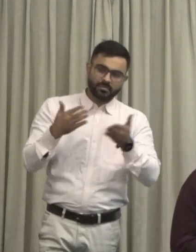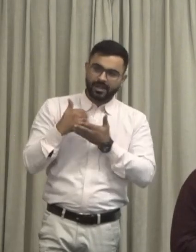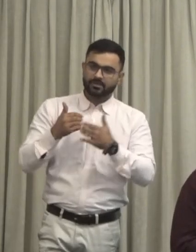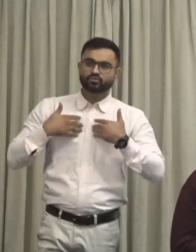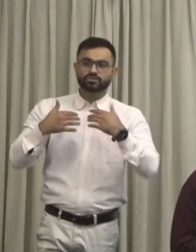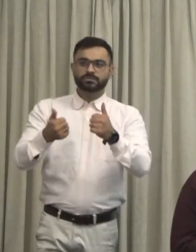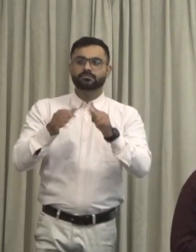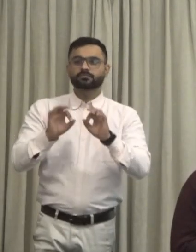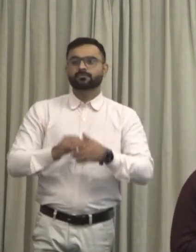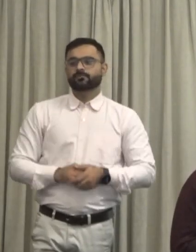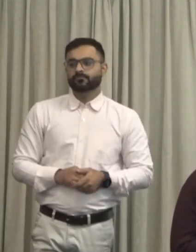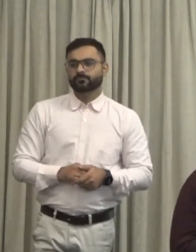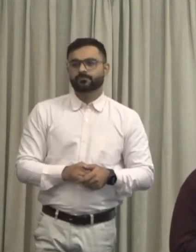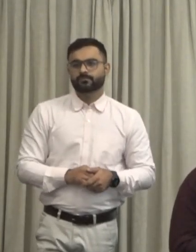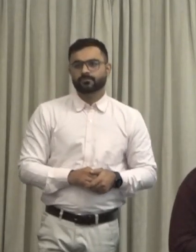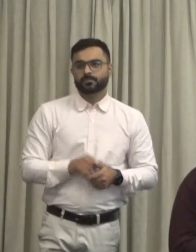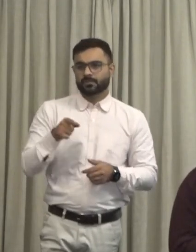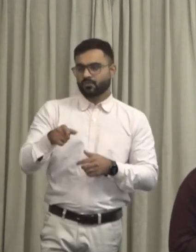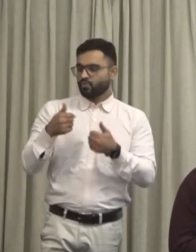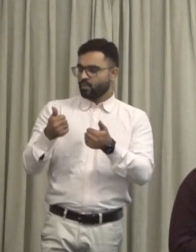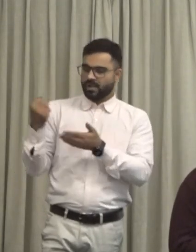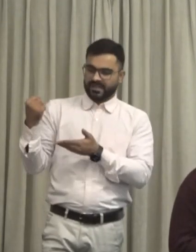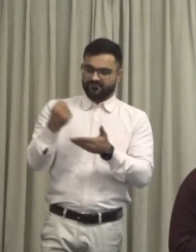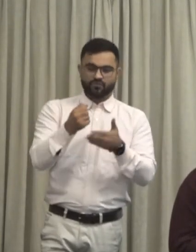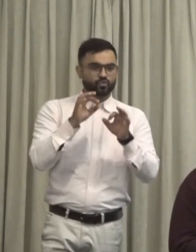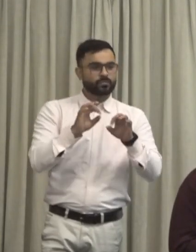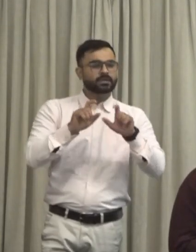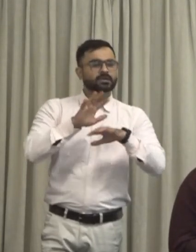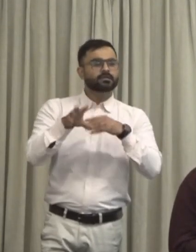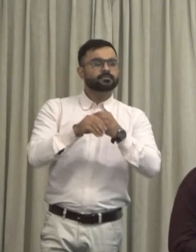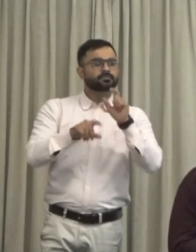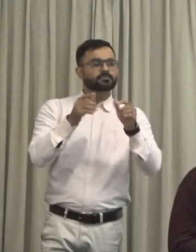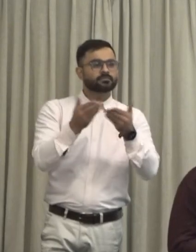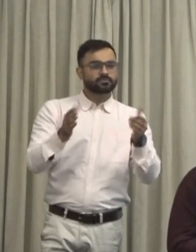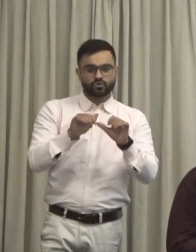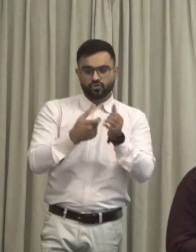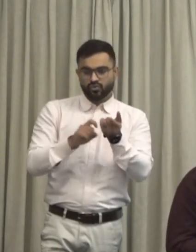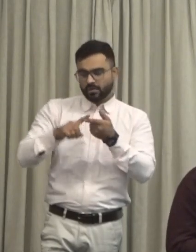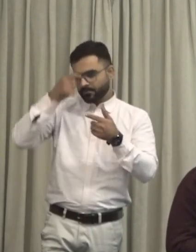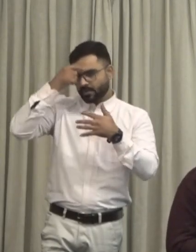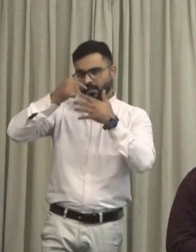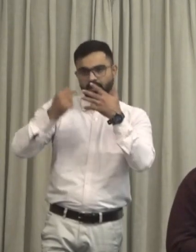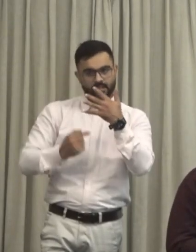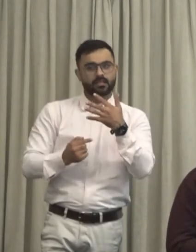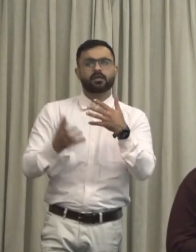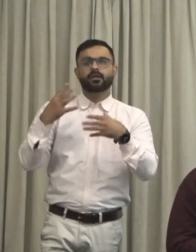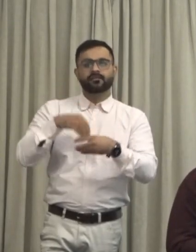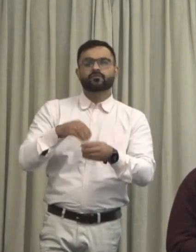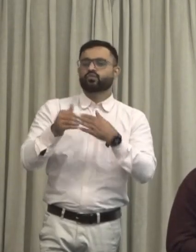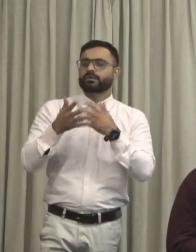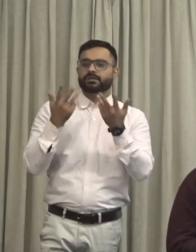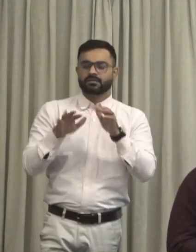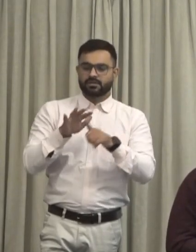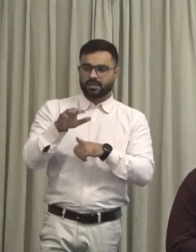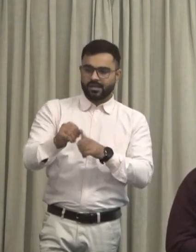system good enough? Is it well funded to take care of our people? And these are the core issues ultimately, because unless and until we